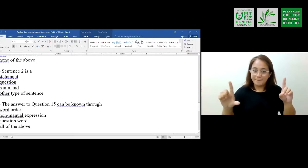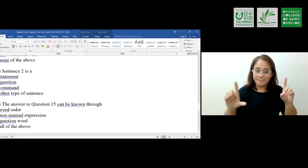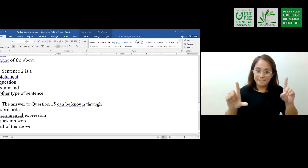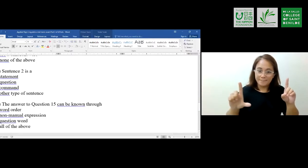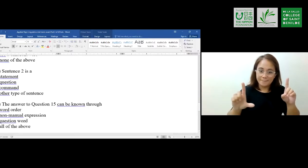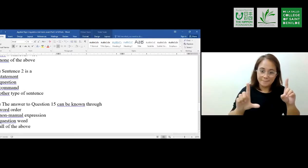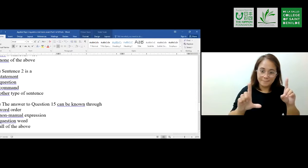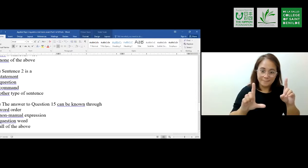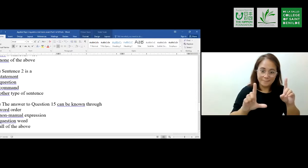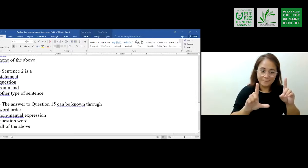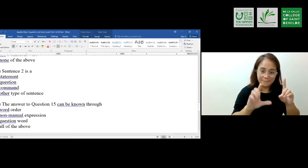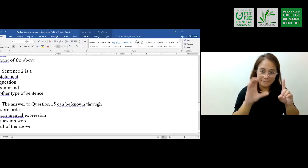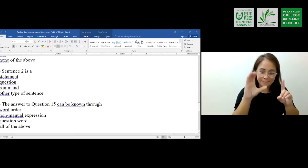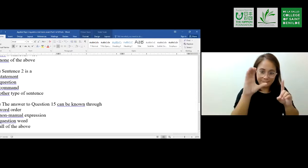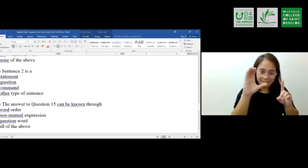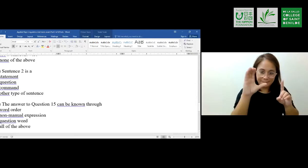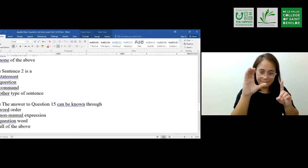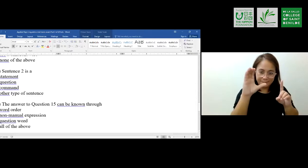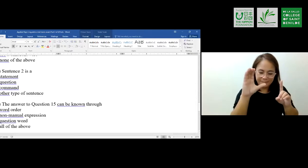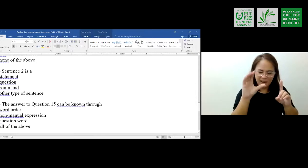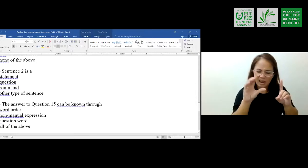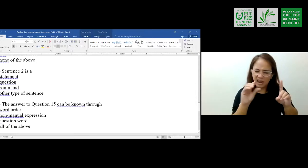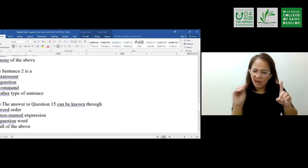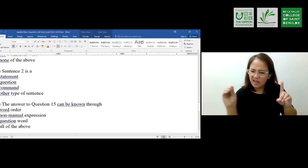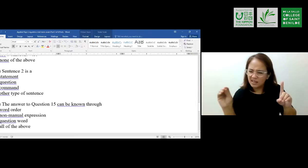C and what? B and D.